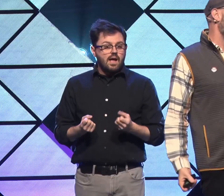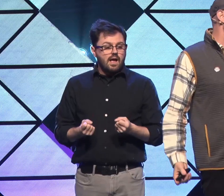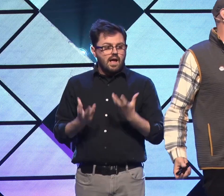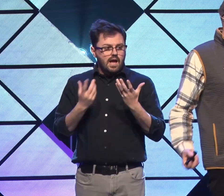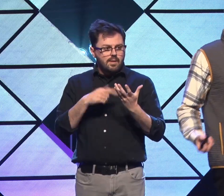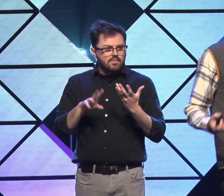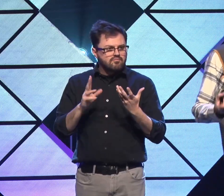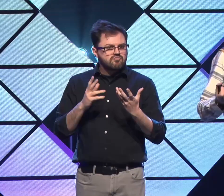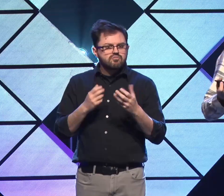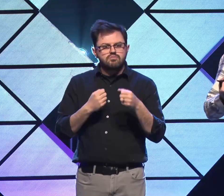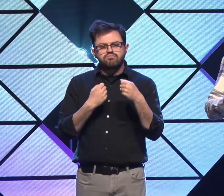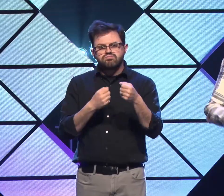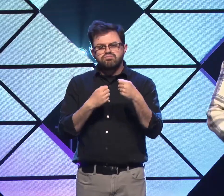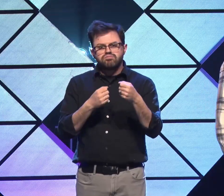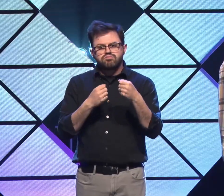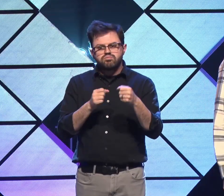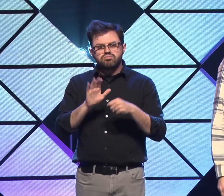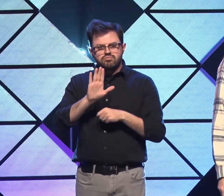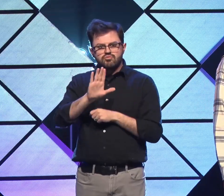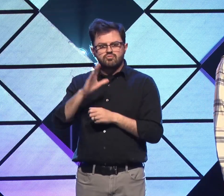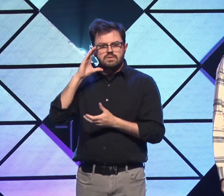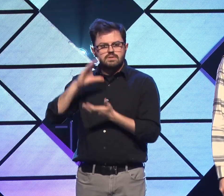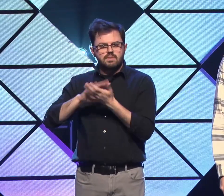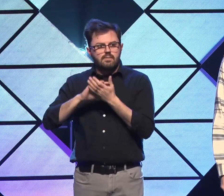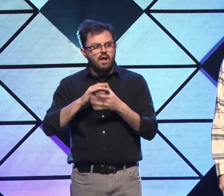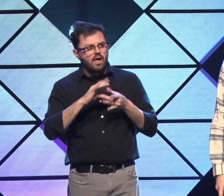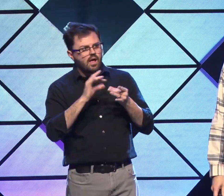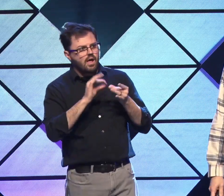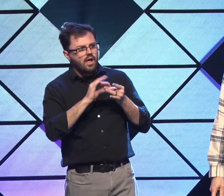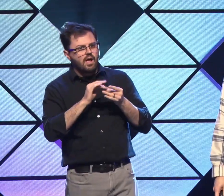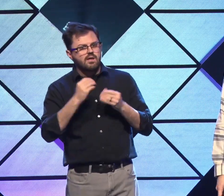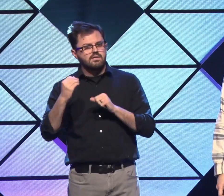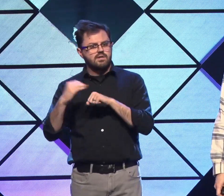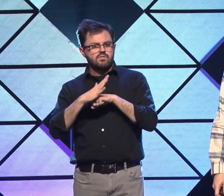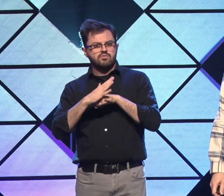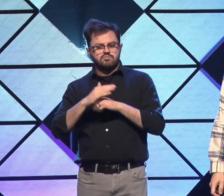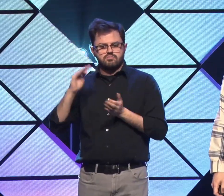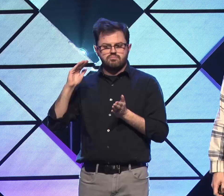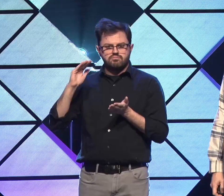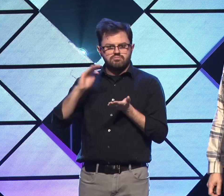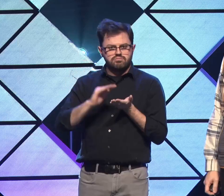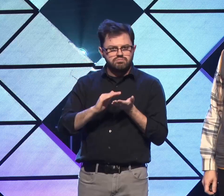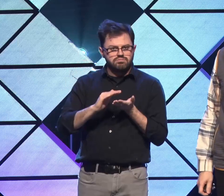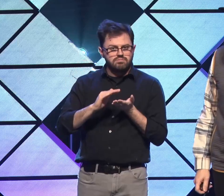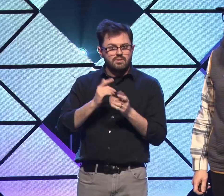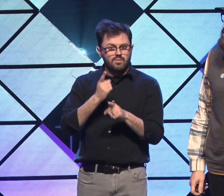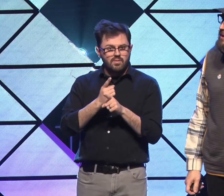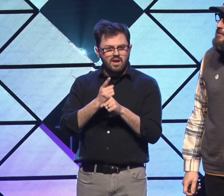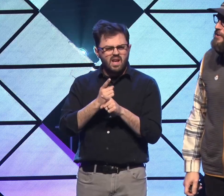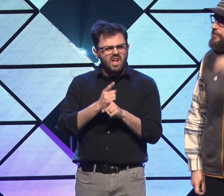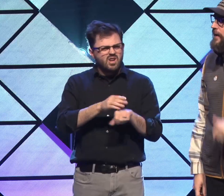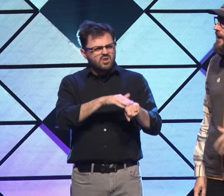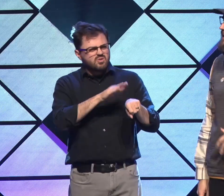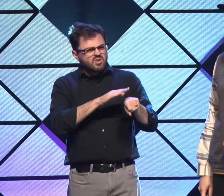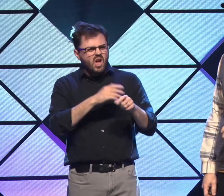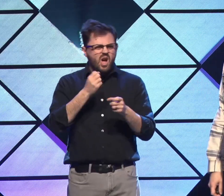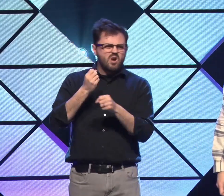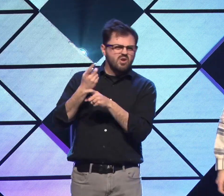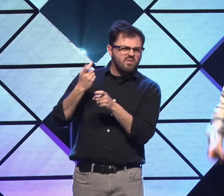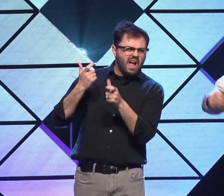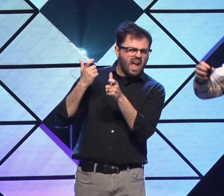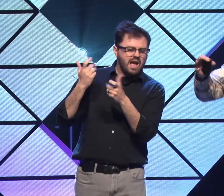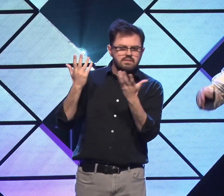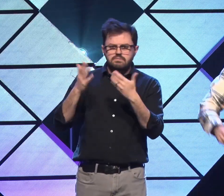ever had your speed influenced by your spouse? Yeah. You're driving too slow, you're driving too